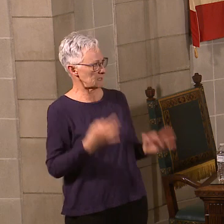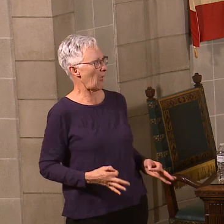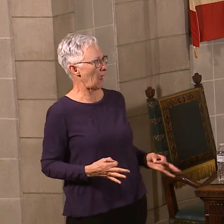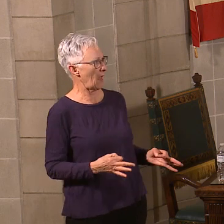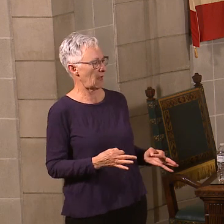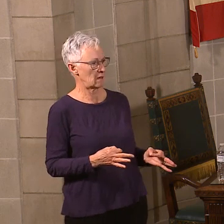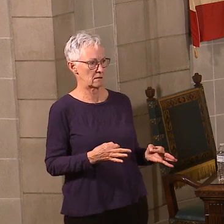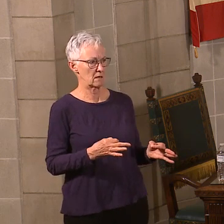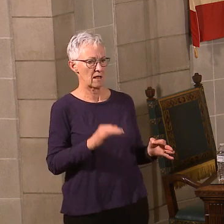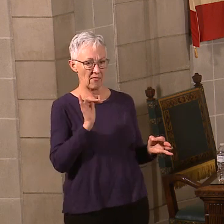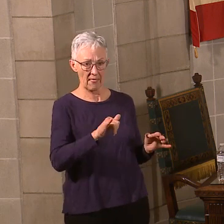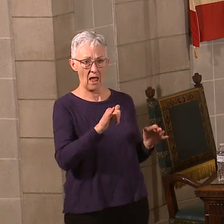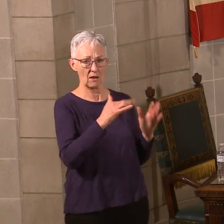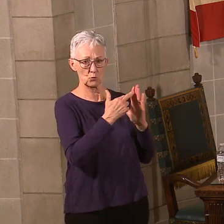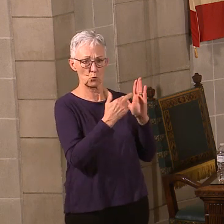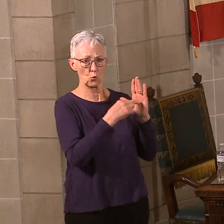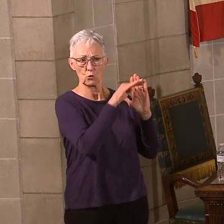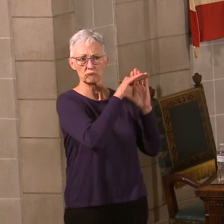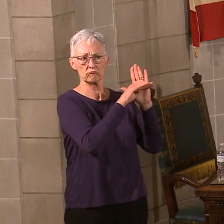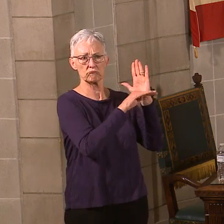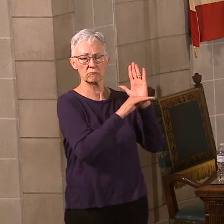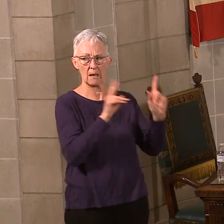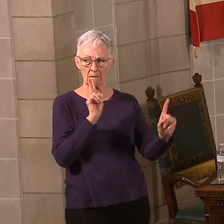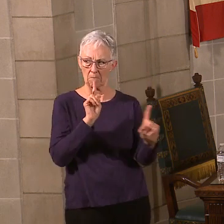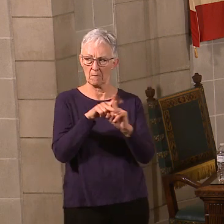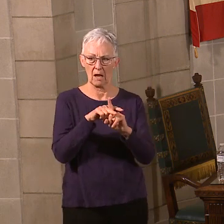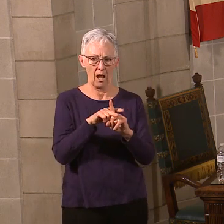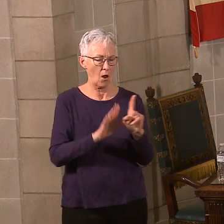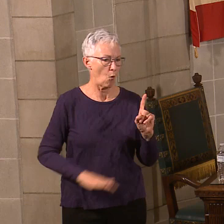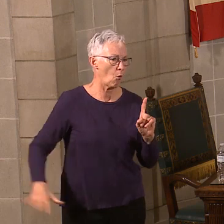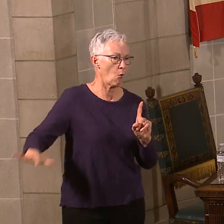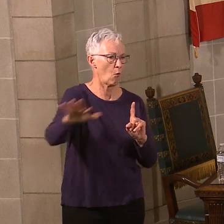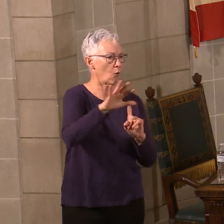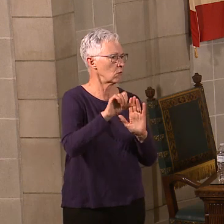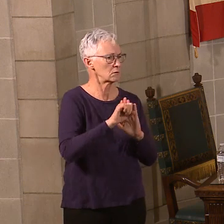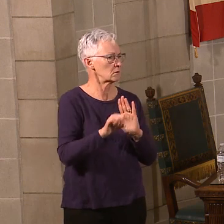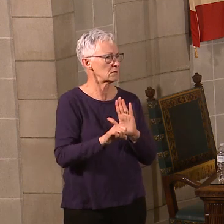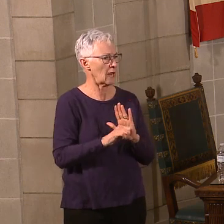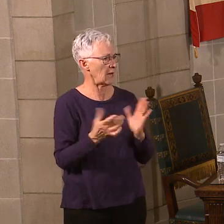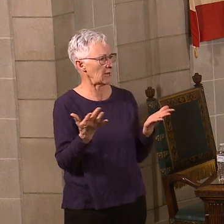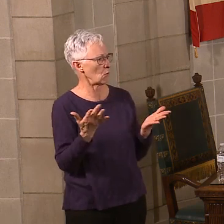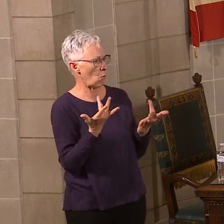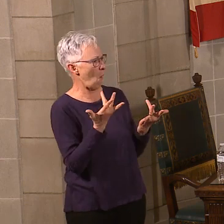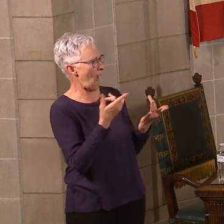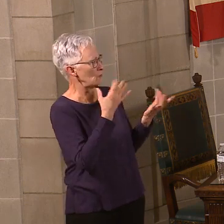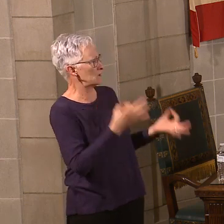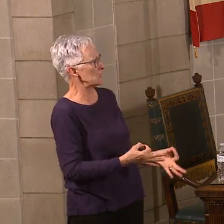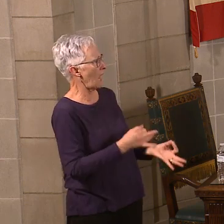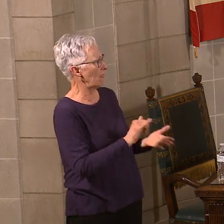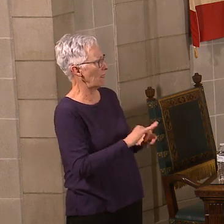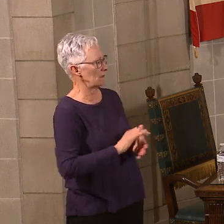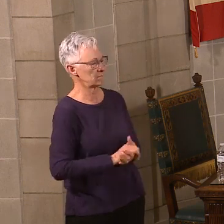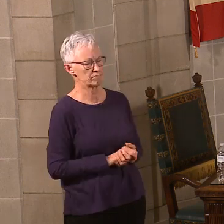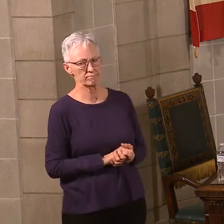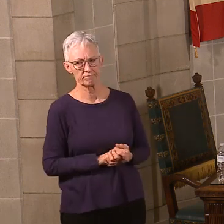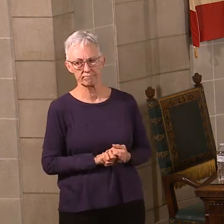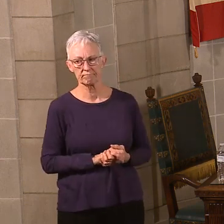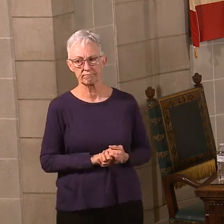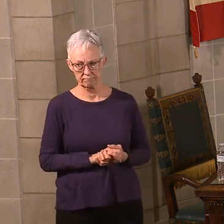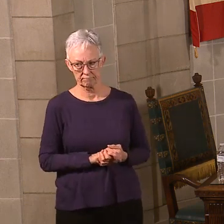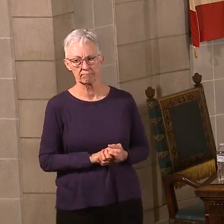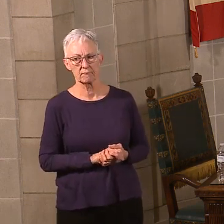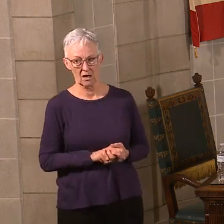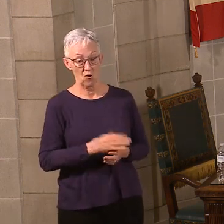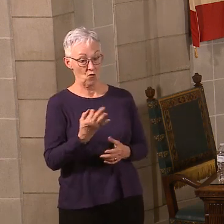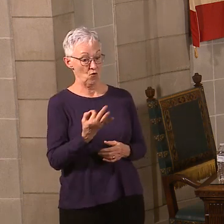that conversation like? Did you see a rise in data, or was it just like, what was the decision? So the question was, on Friday when we did our directed health